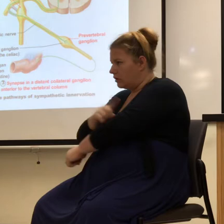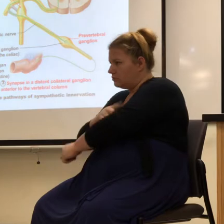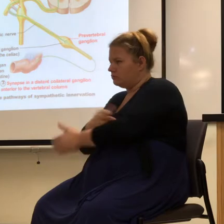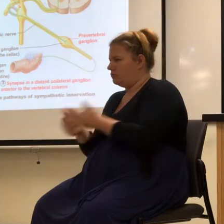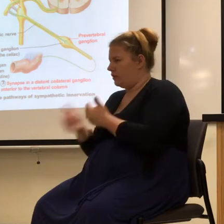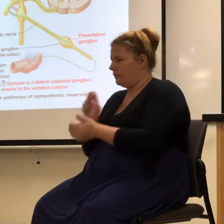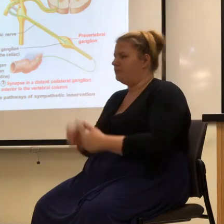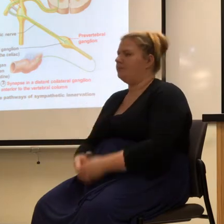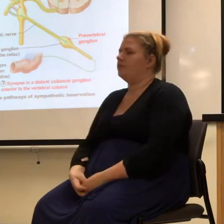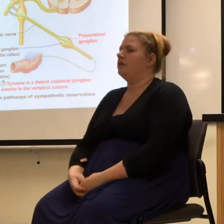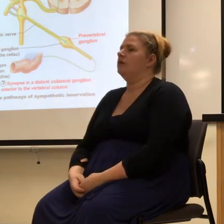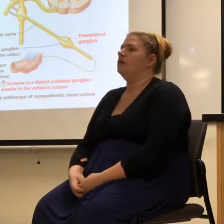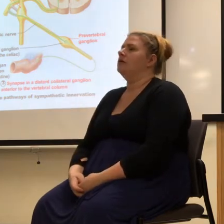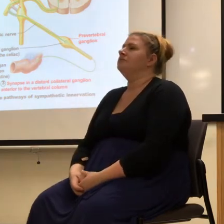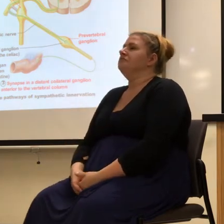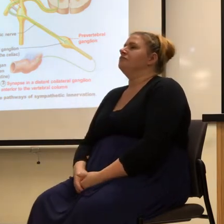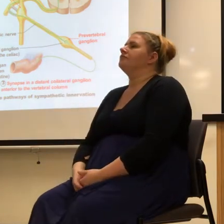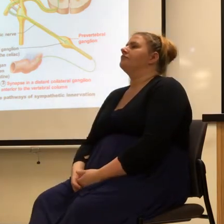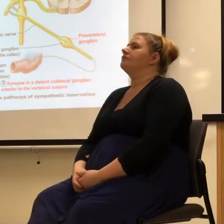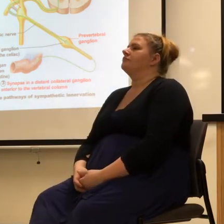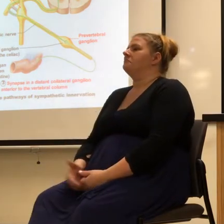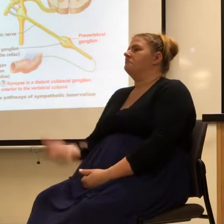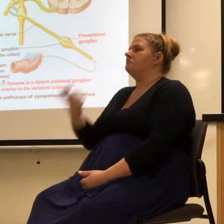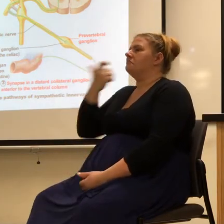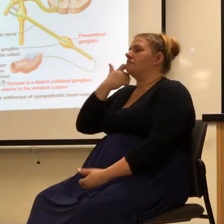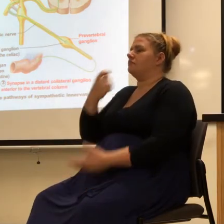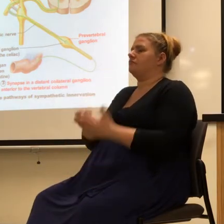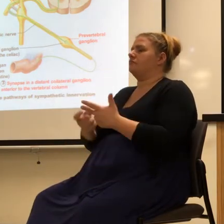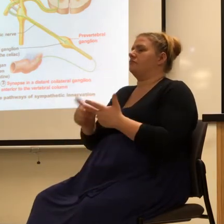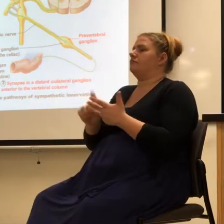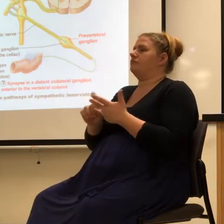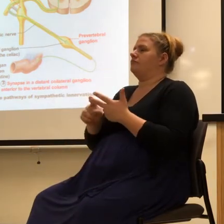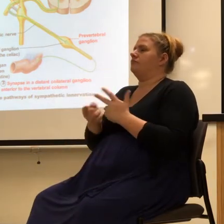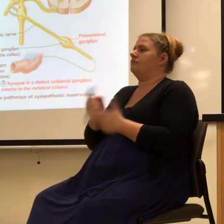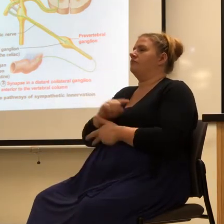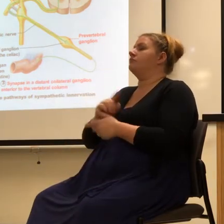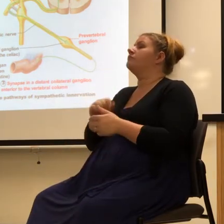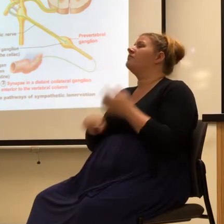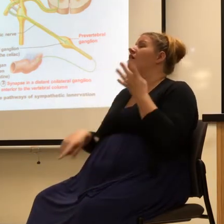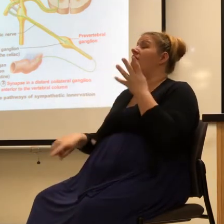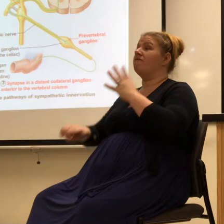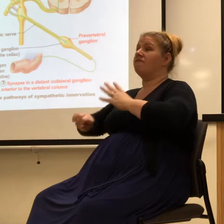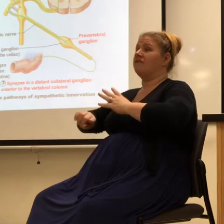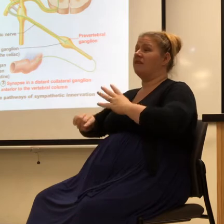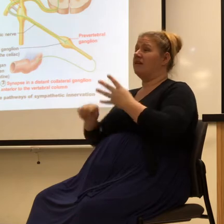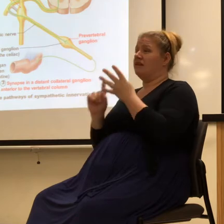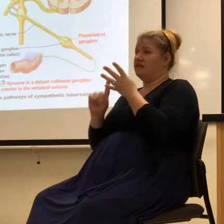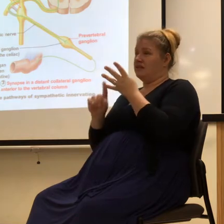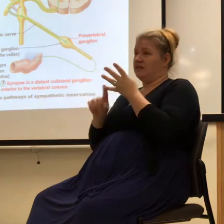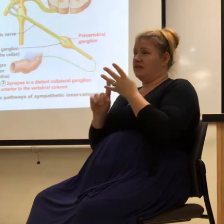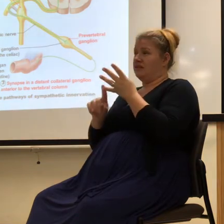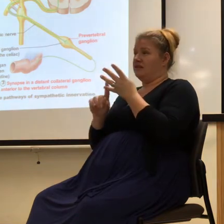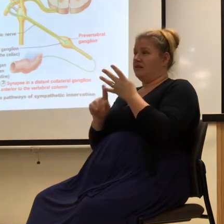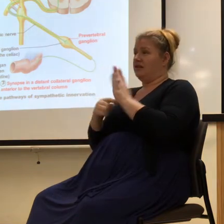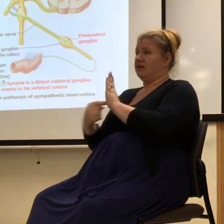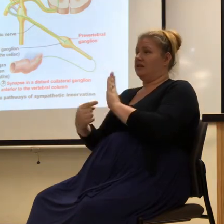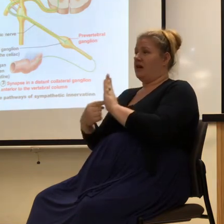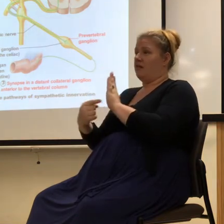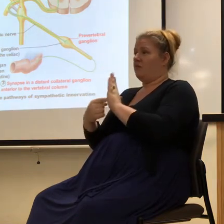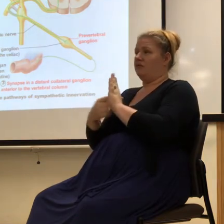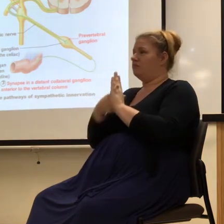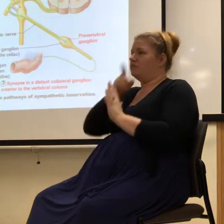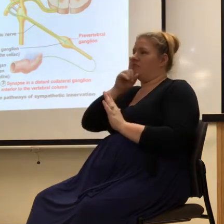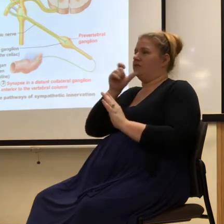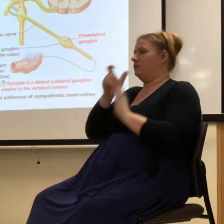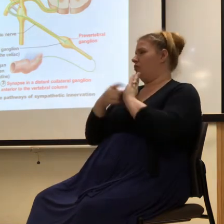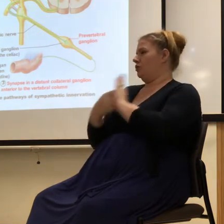That was the third example. They don't show the fourth example, which is to go to the adrenal medulla. And so